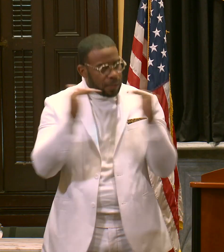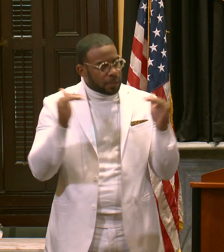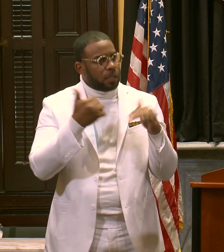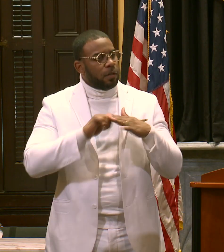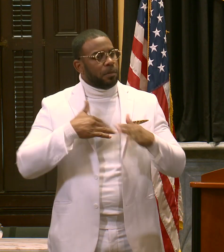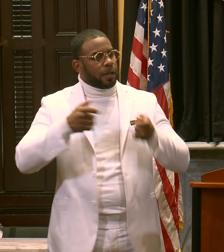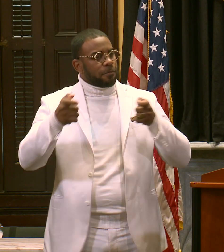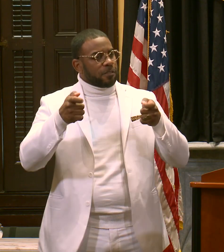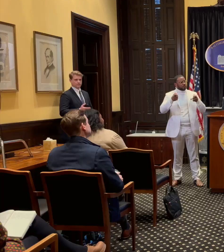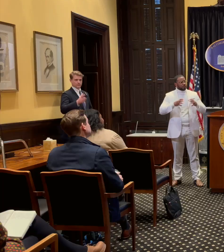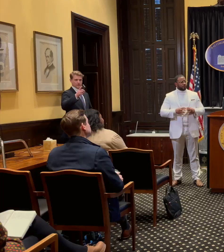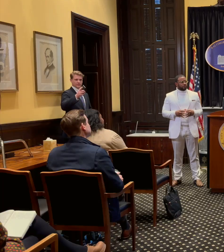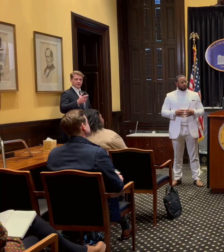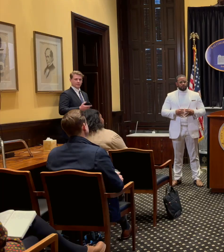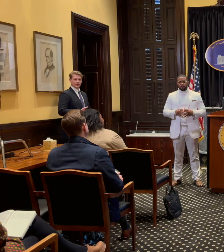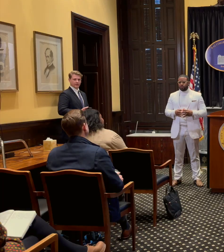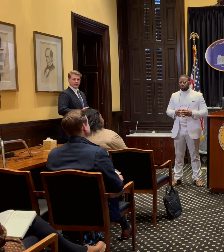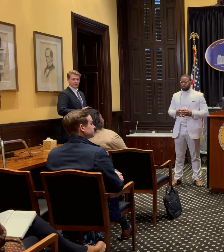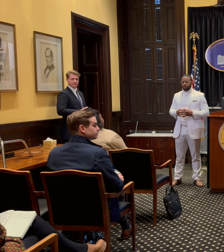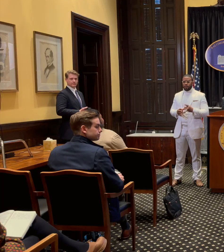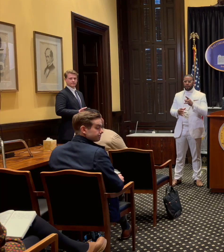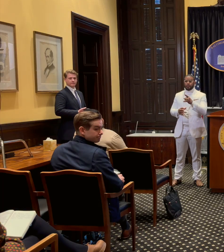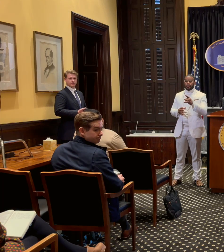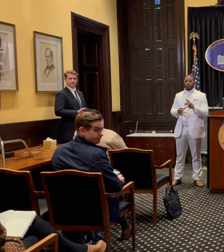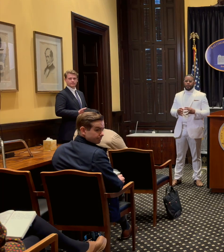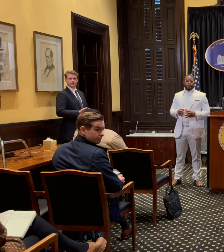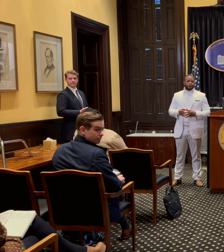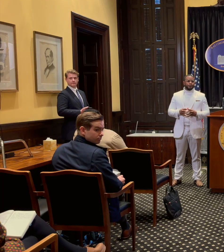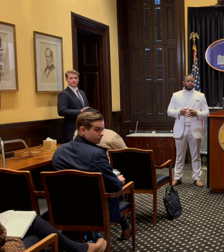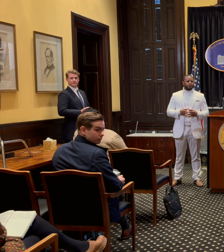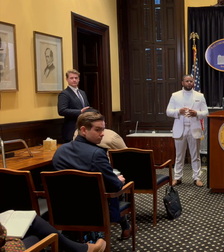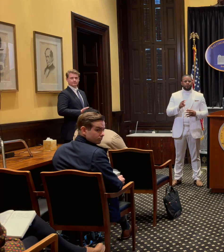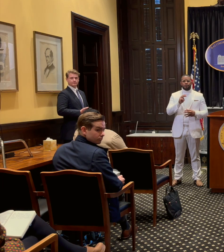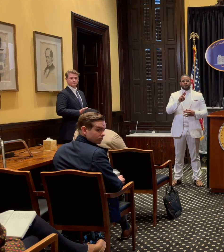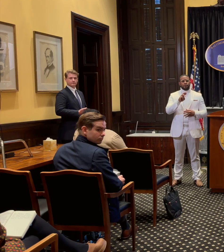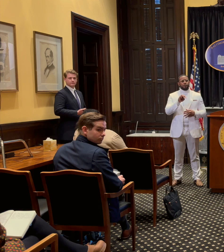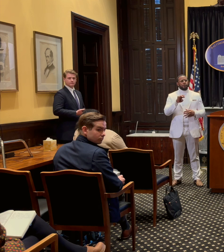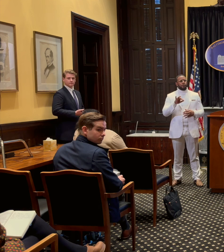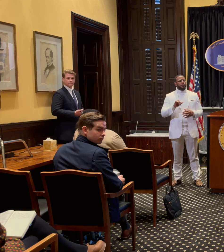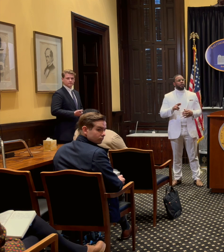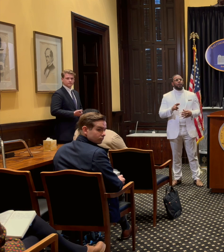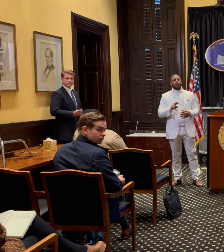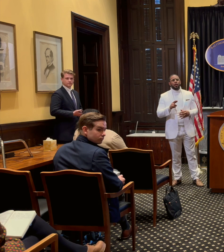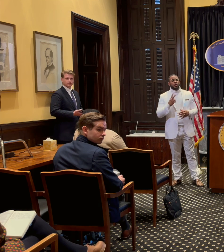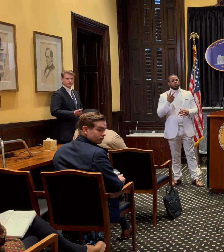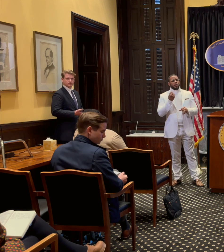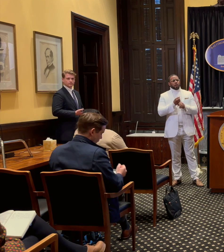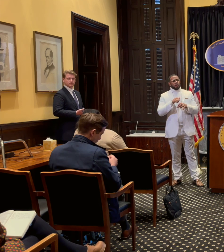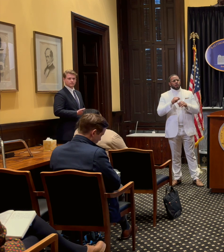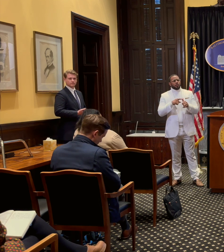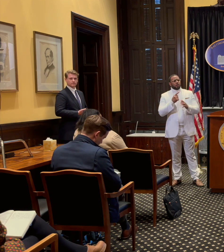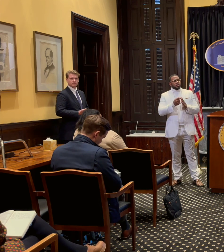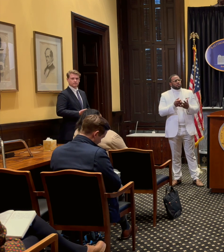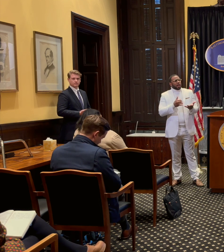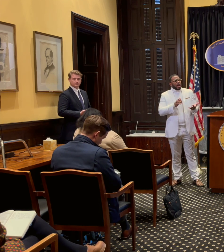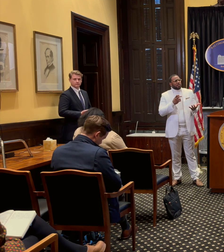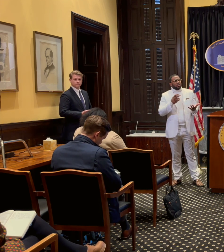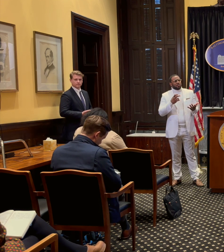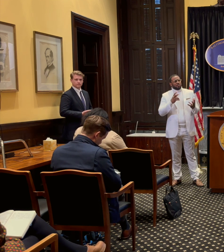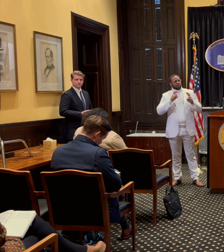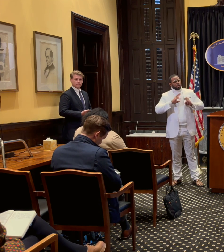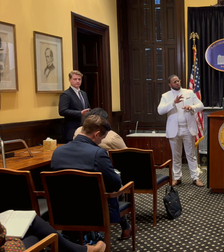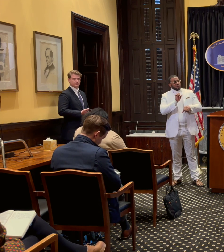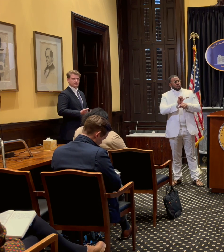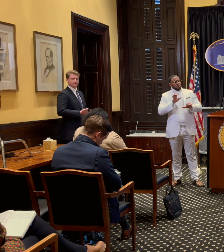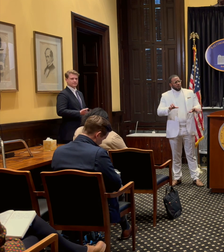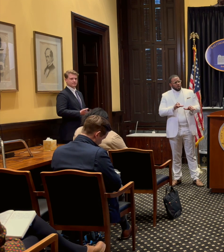under my administration. Jump to WBA over here. Mr. Mayor, you're coming up on your 3-year mark in your first term here. How do you assess your